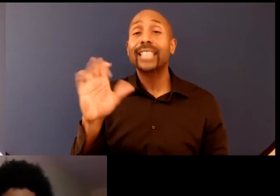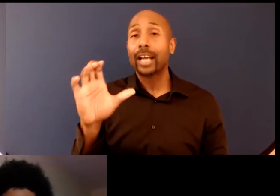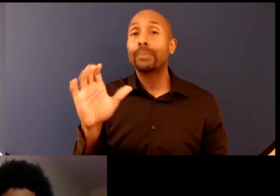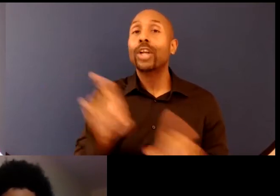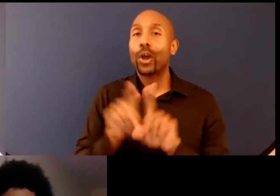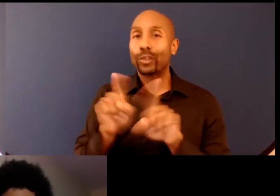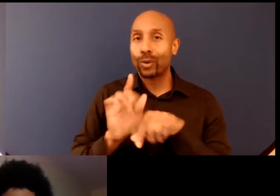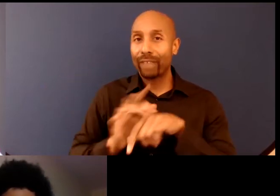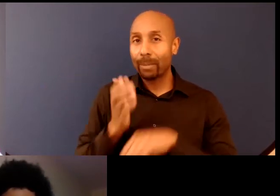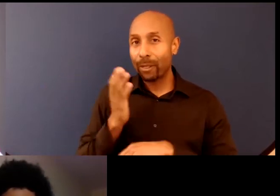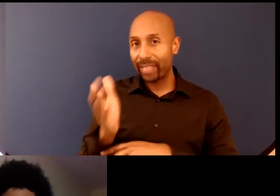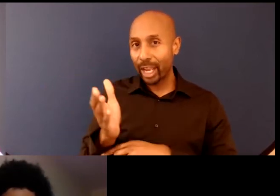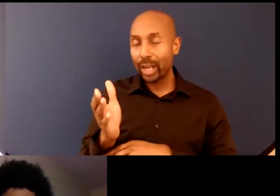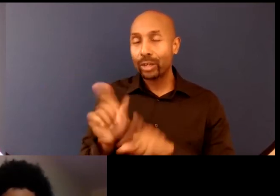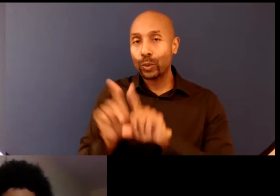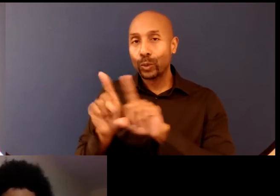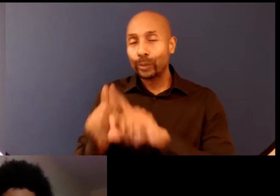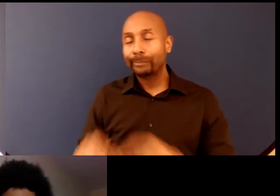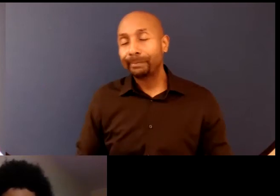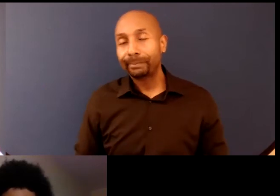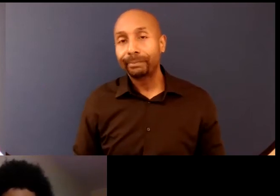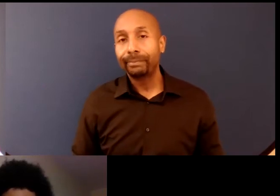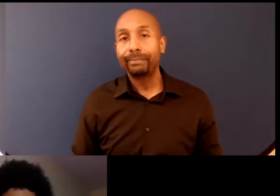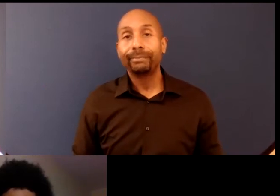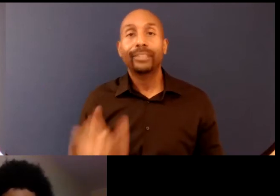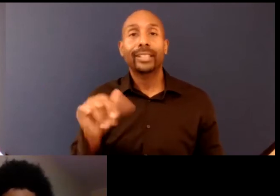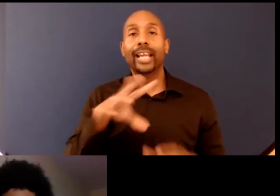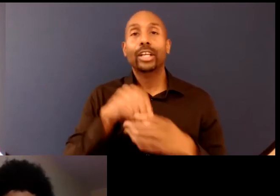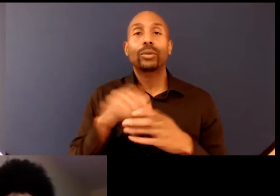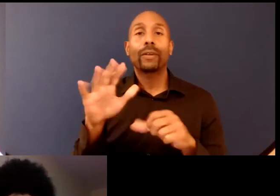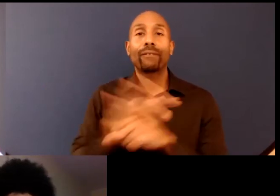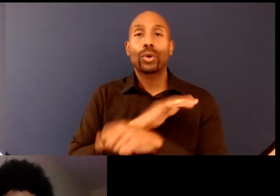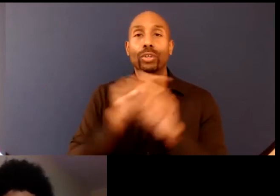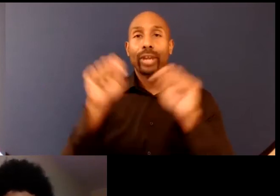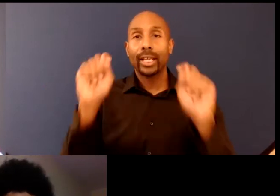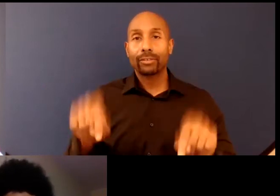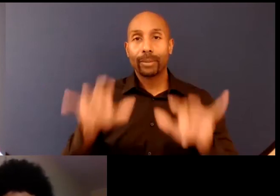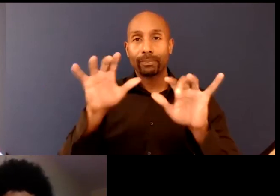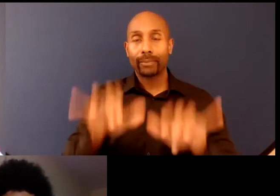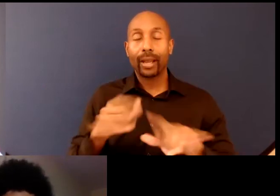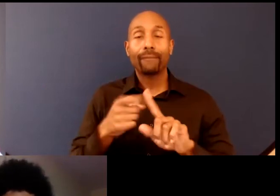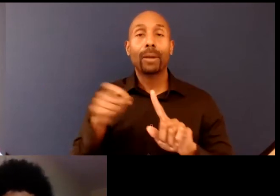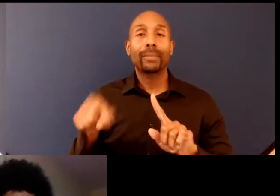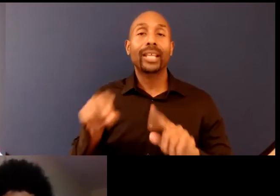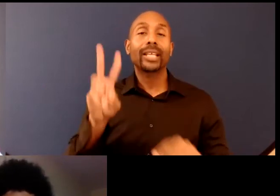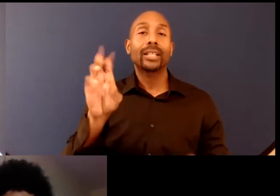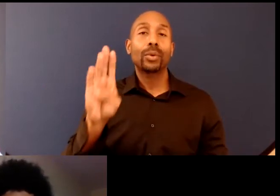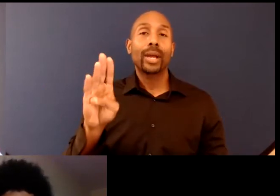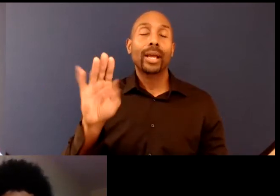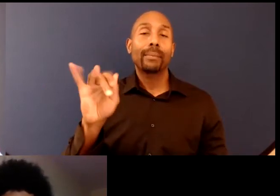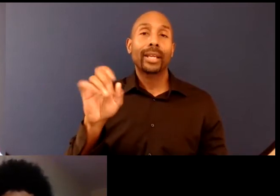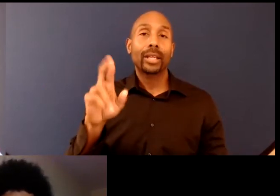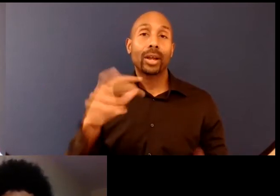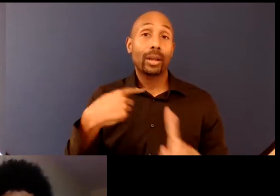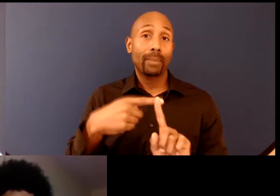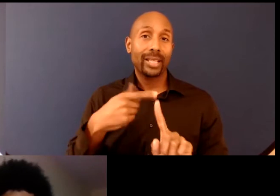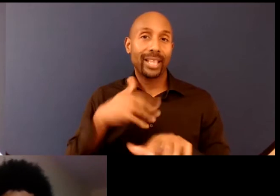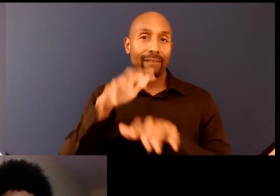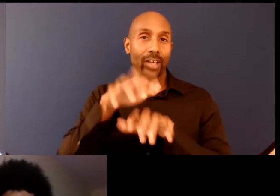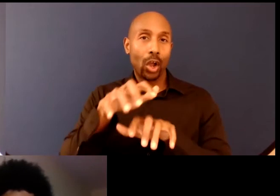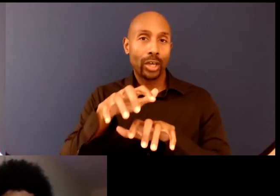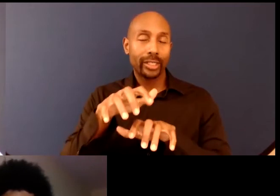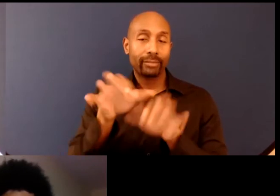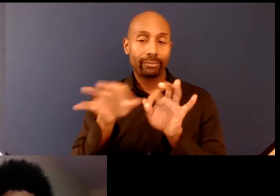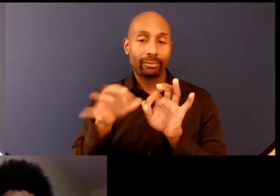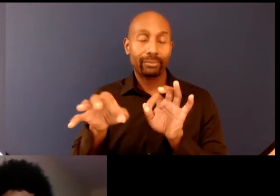Peale website as well. And this includes a full transcript of the webinar. There is CART and ASL